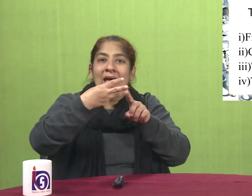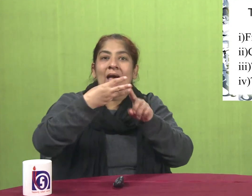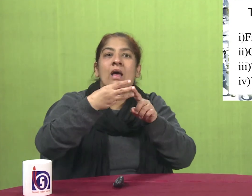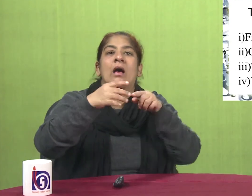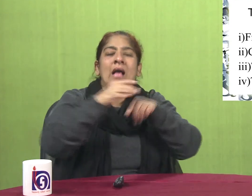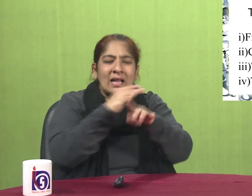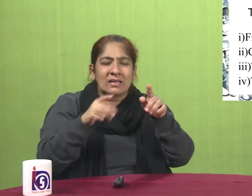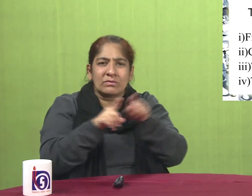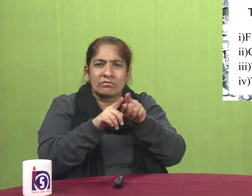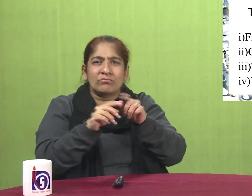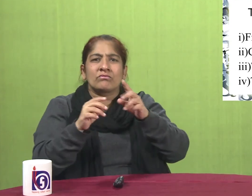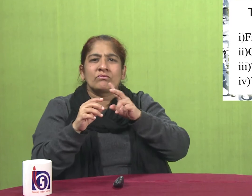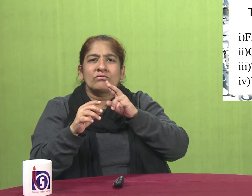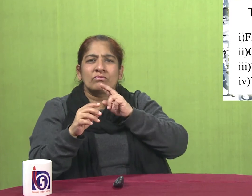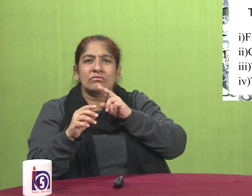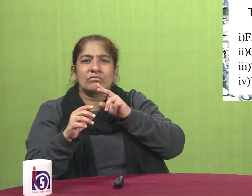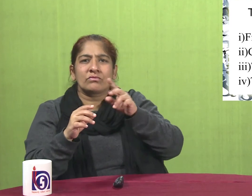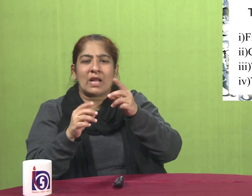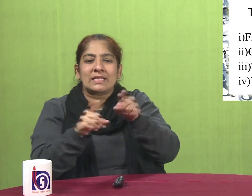The third is telegram.